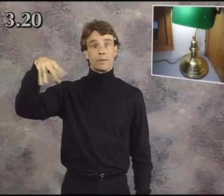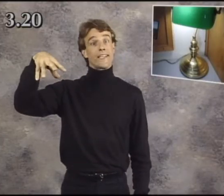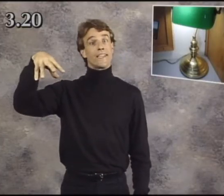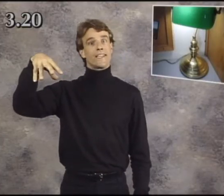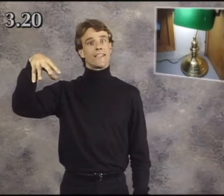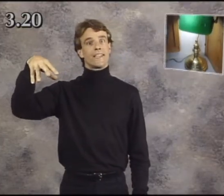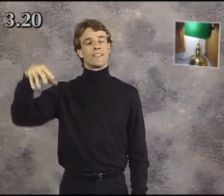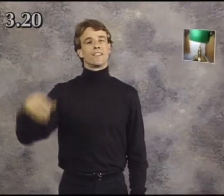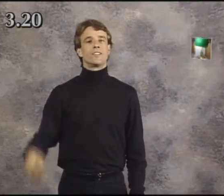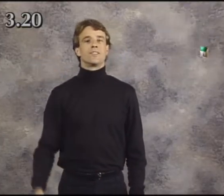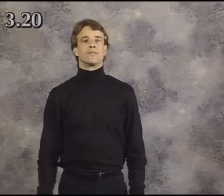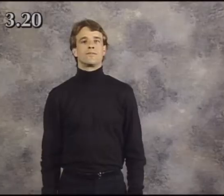on and off, flashing.